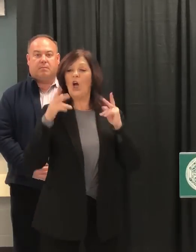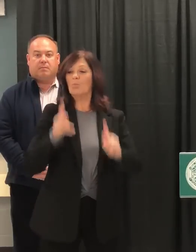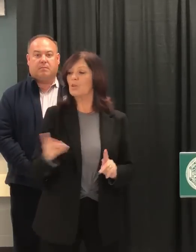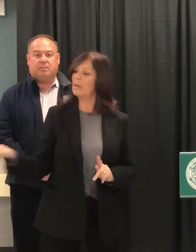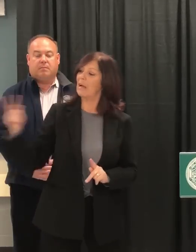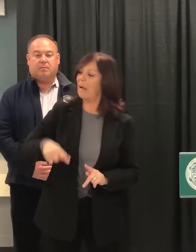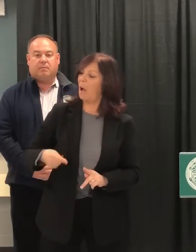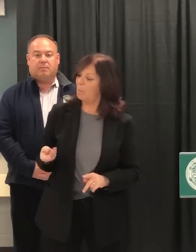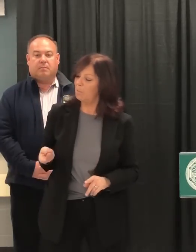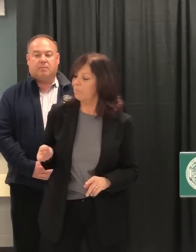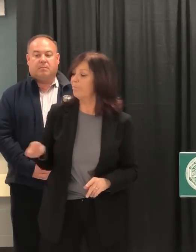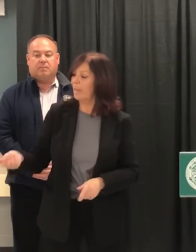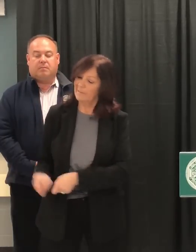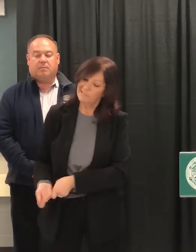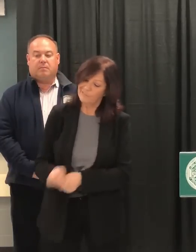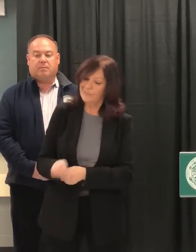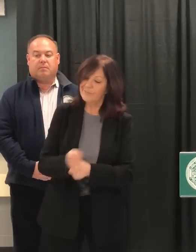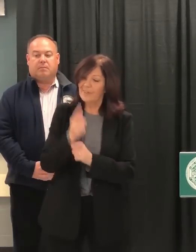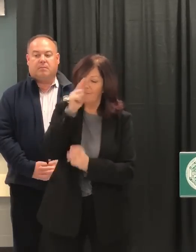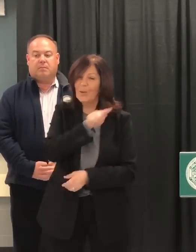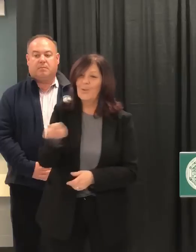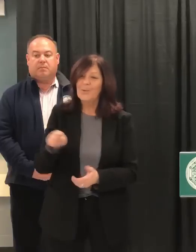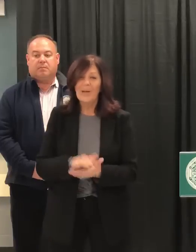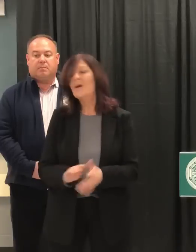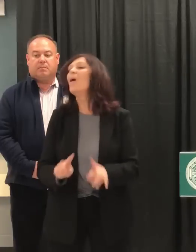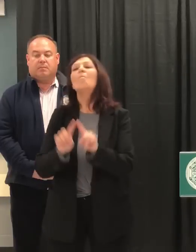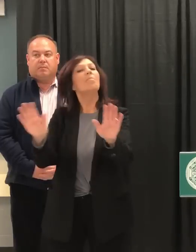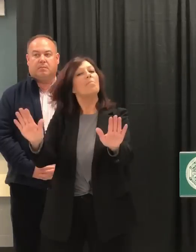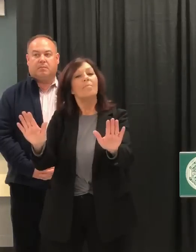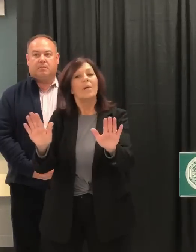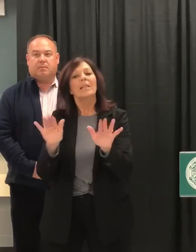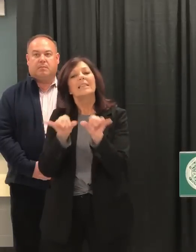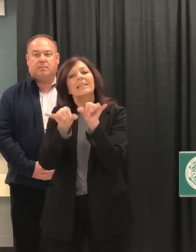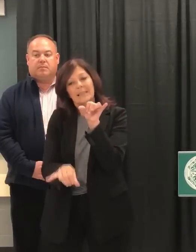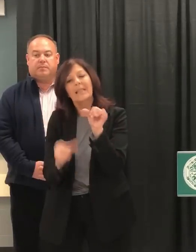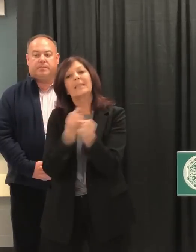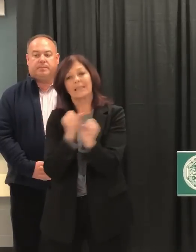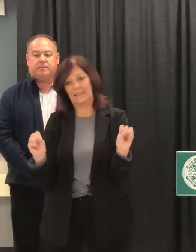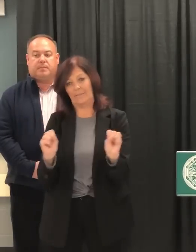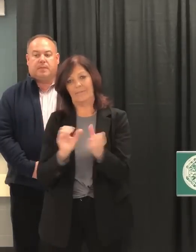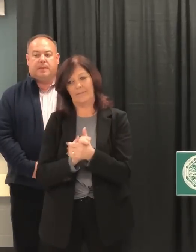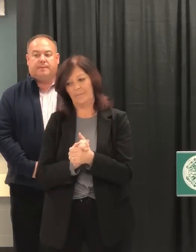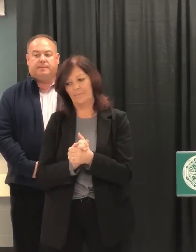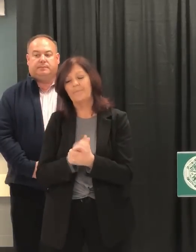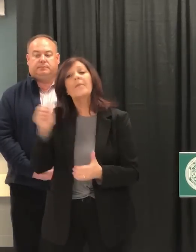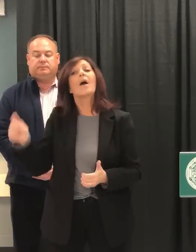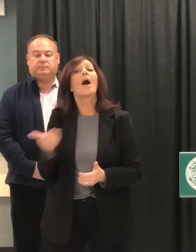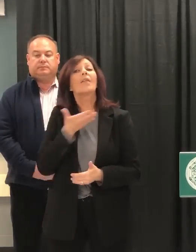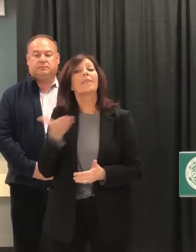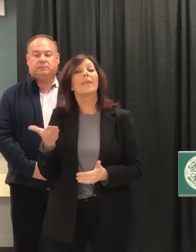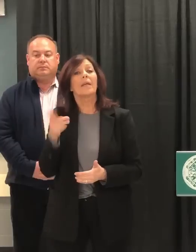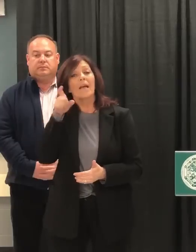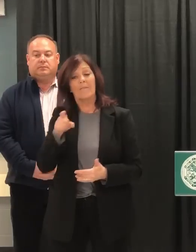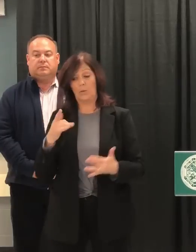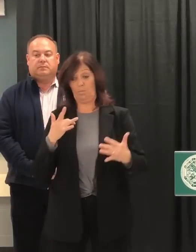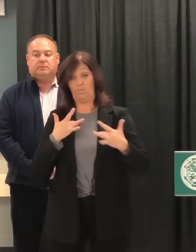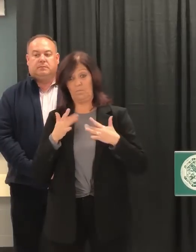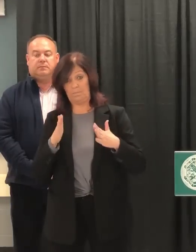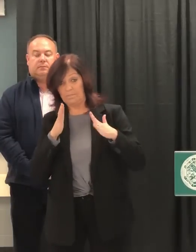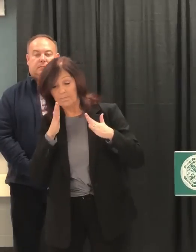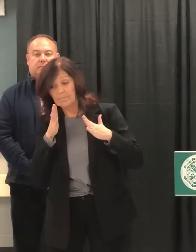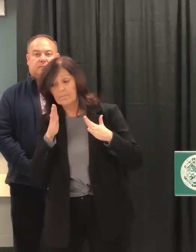neighborhood, give them a few bucks, and they can clear your driveway. But we really want to stay safe. Another thing that we really have to worry about